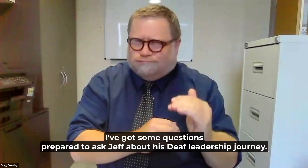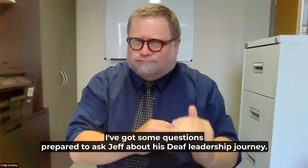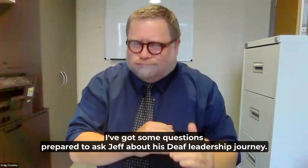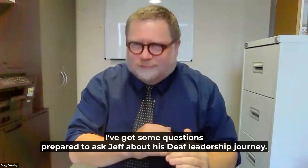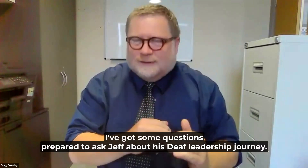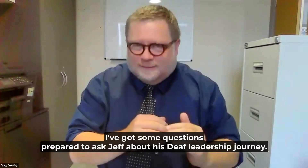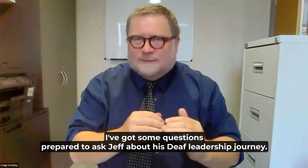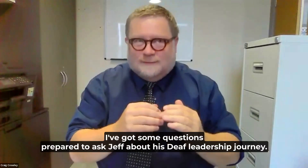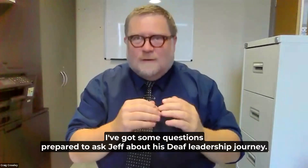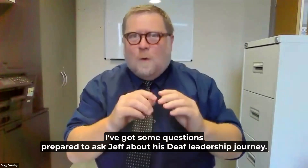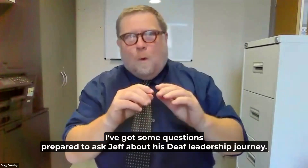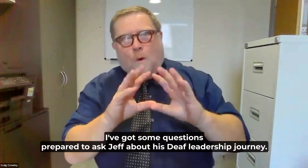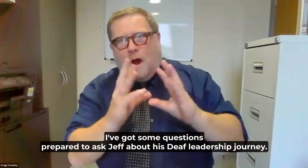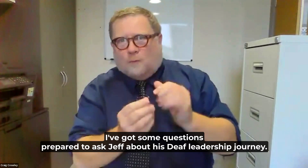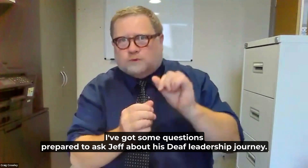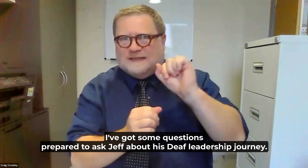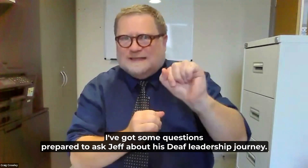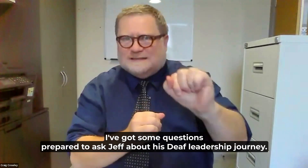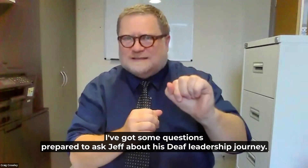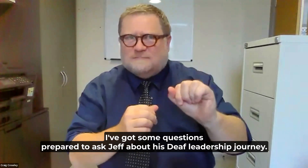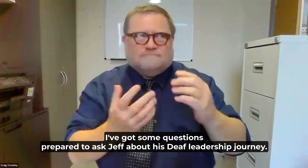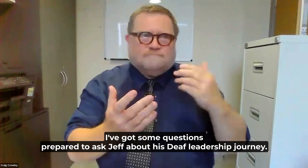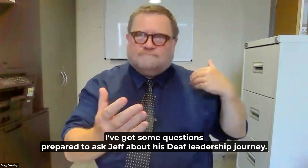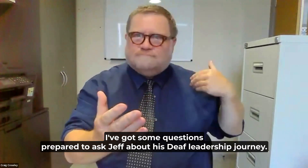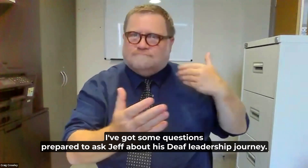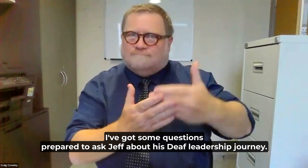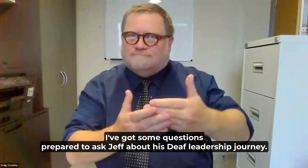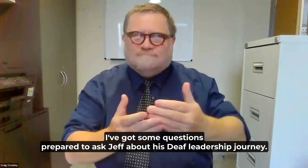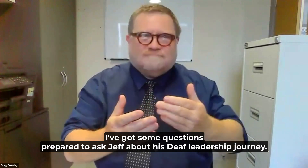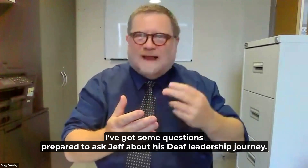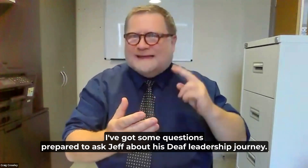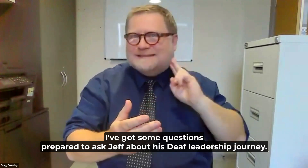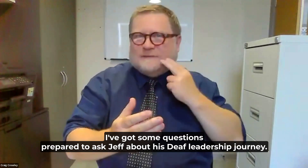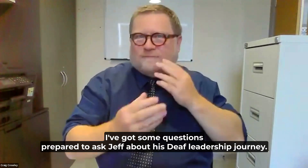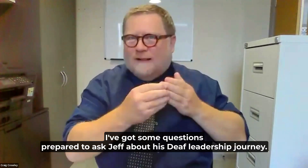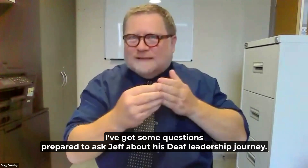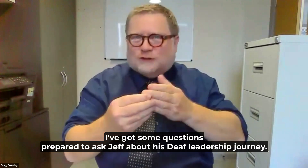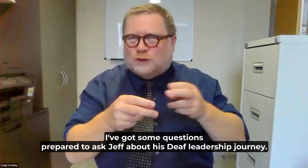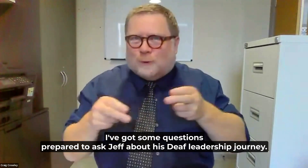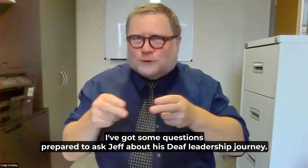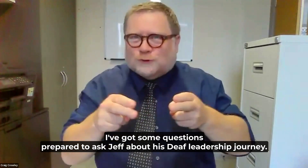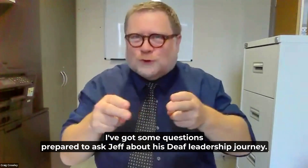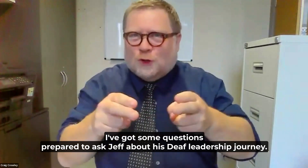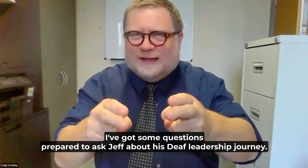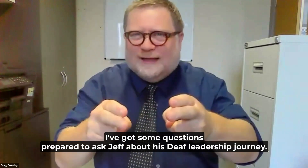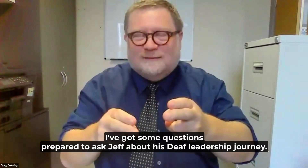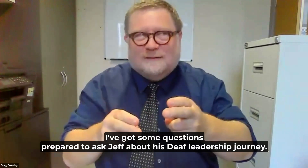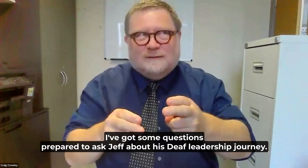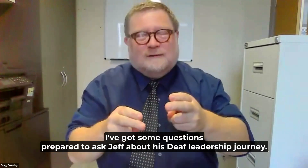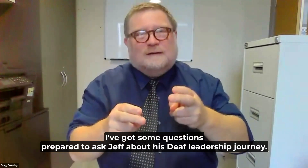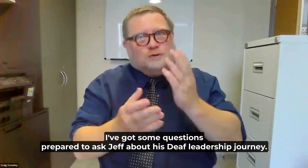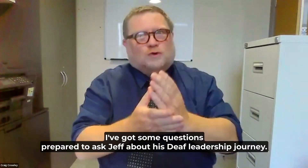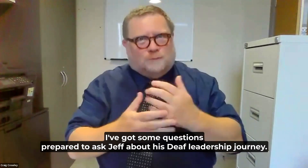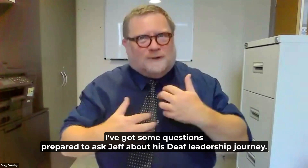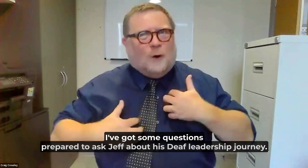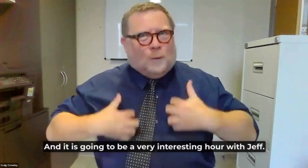I've got some questions prepared to ask Jeff about his deaf leadership